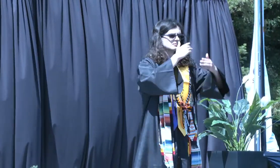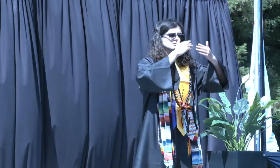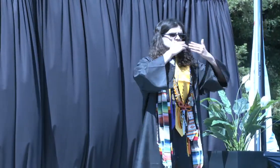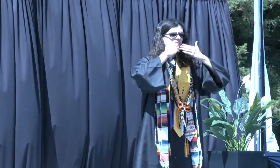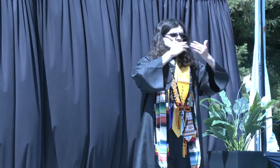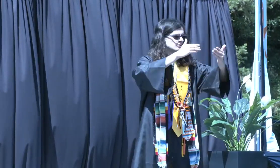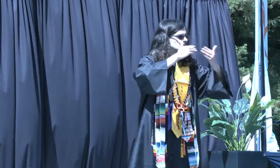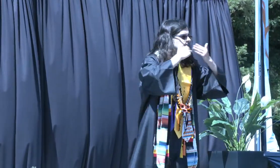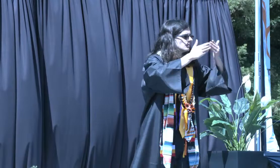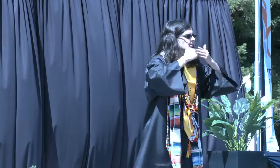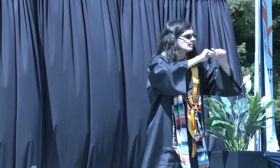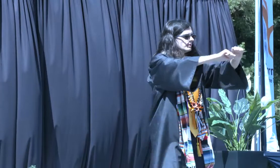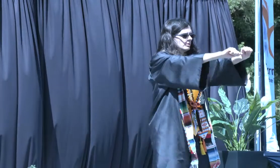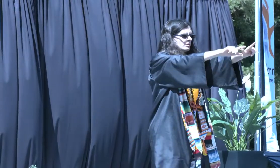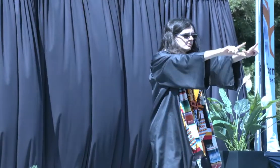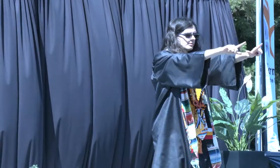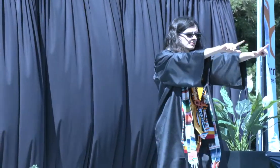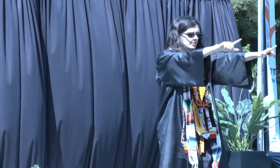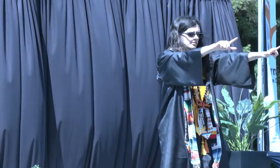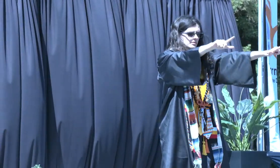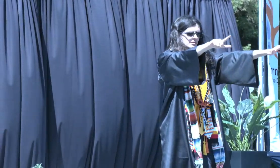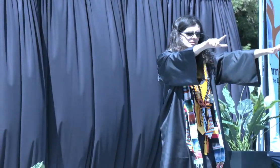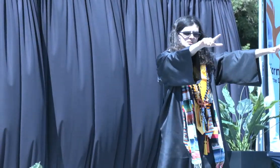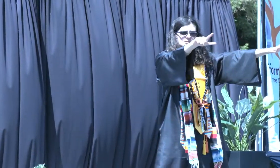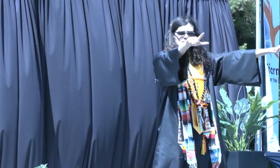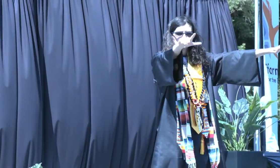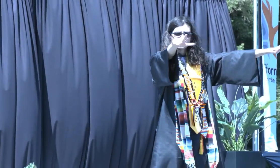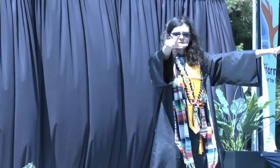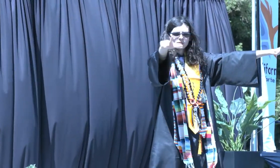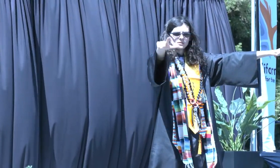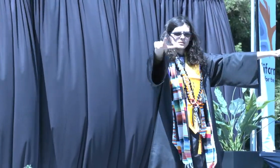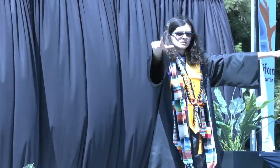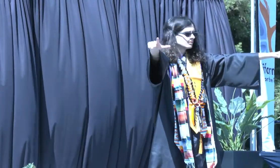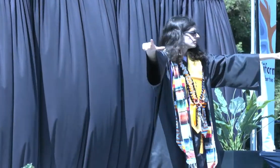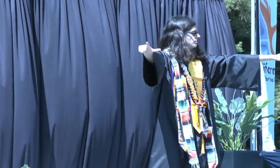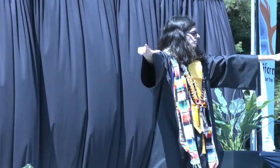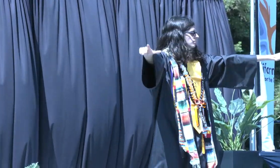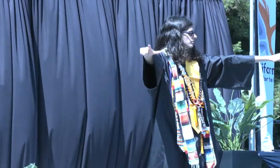we still want to say thank you for everything to all of you.